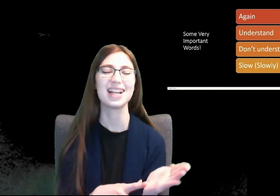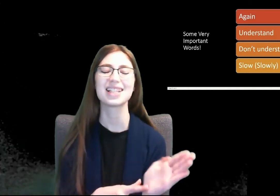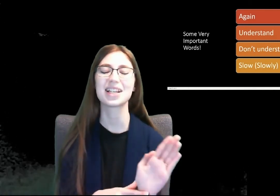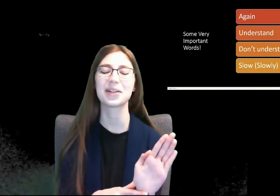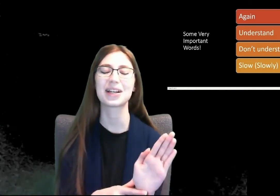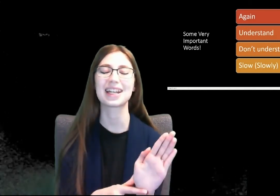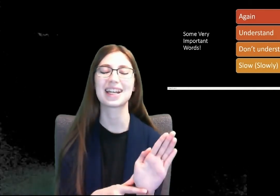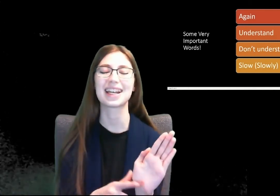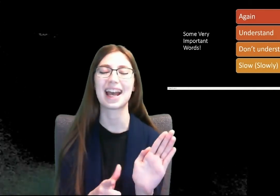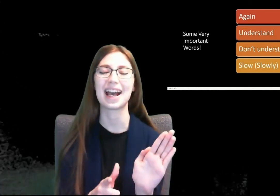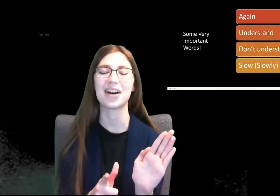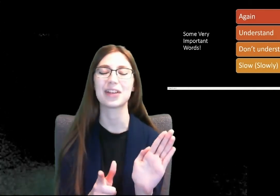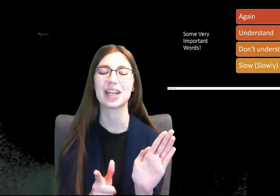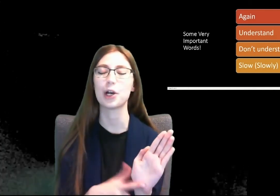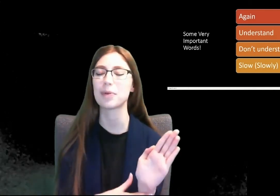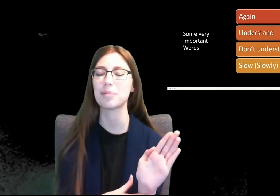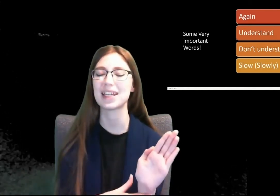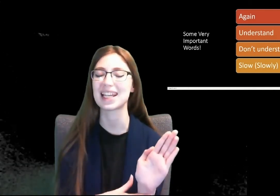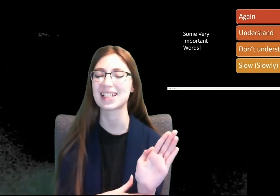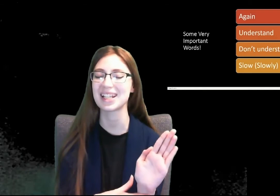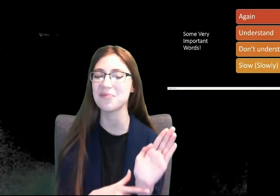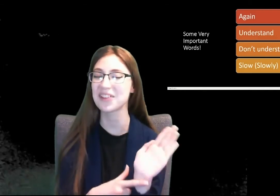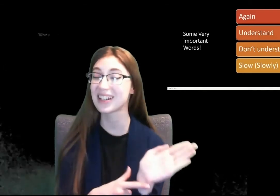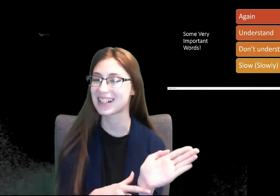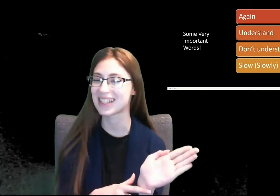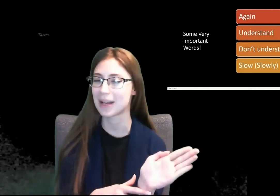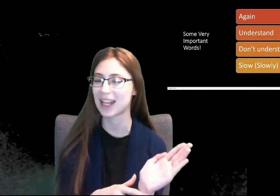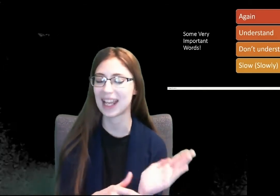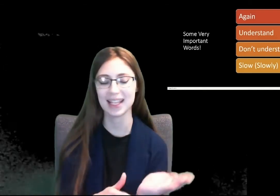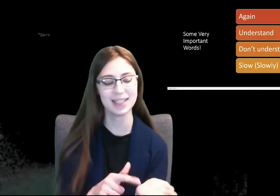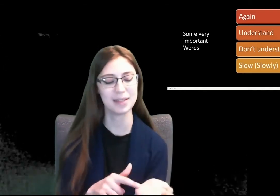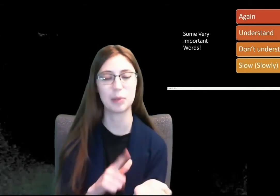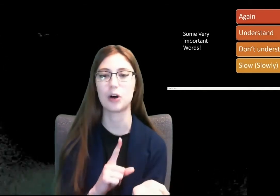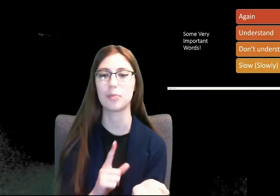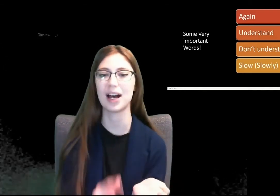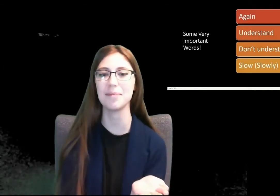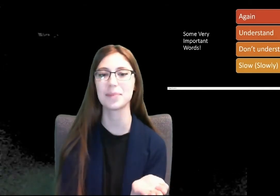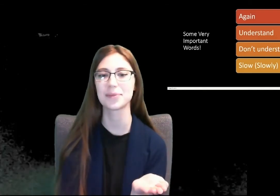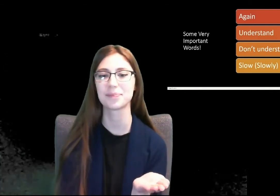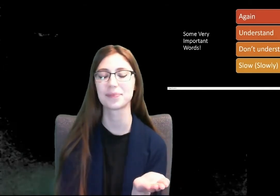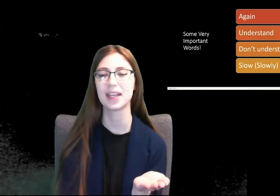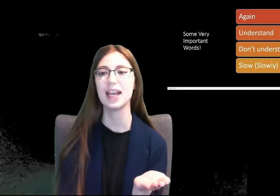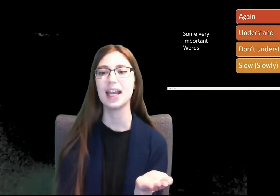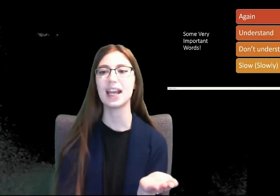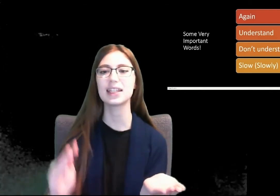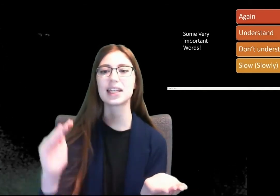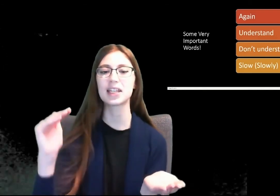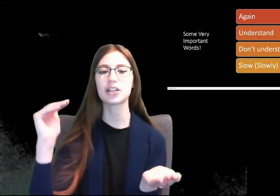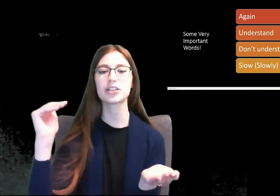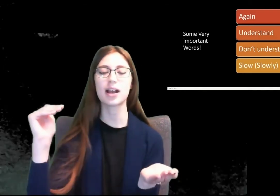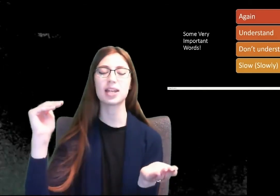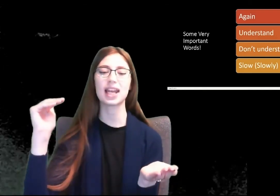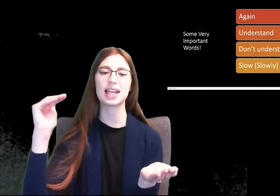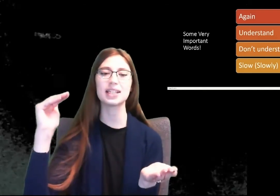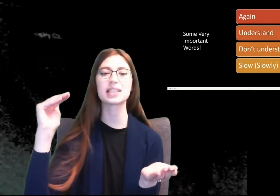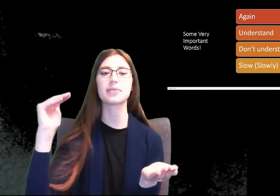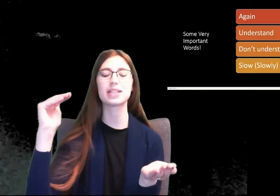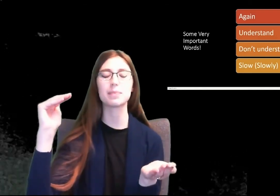so you're going to have an open B handshake for your non-dominant hand, palm up. And then your dominant hand is going to be